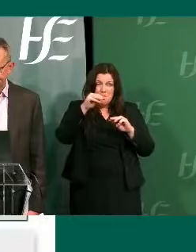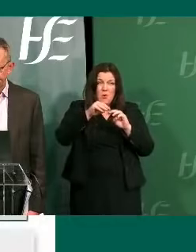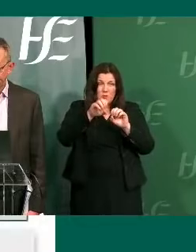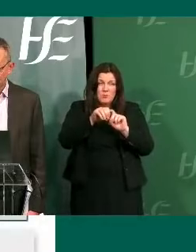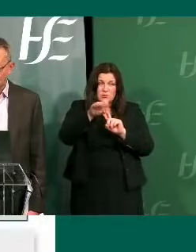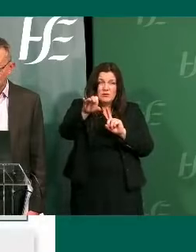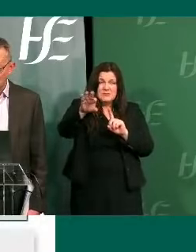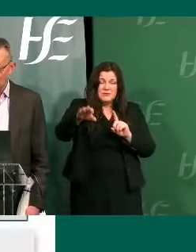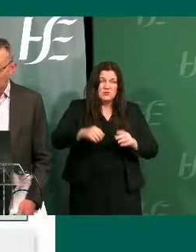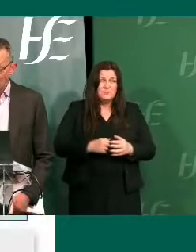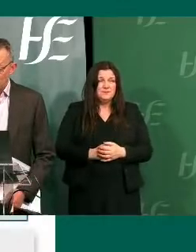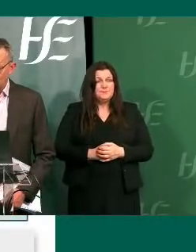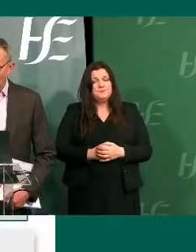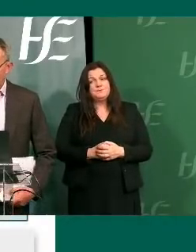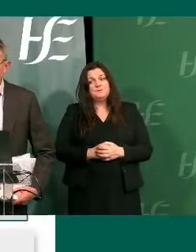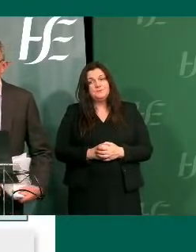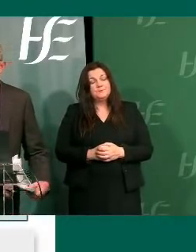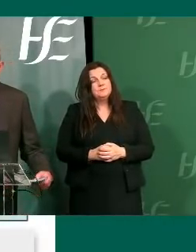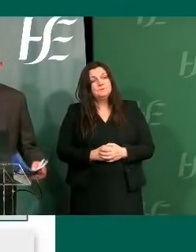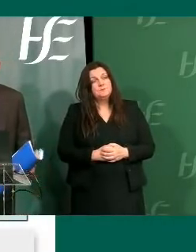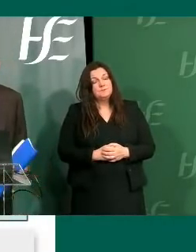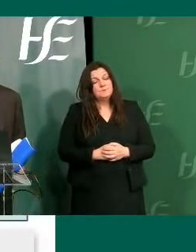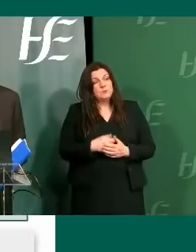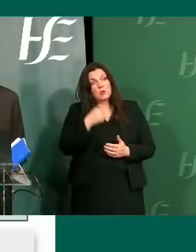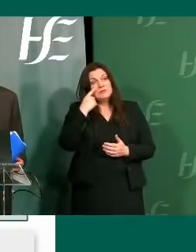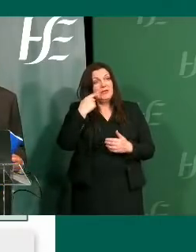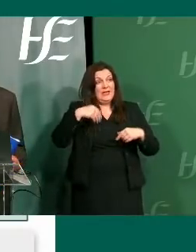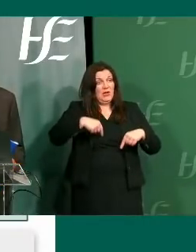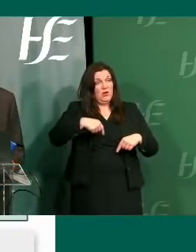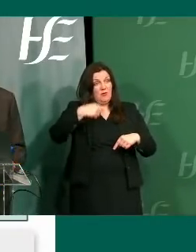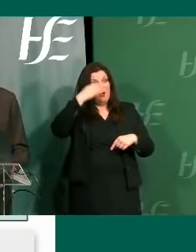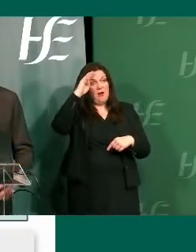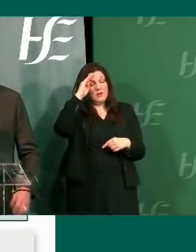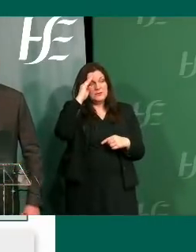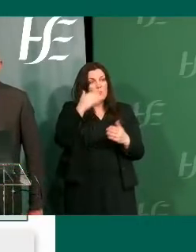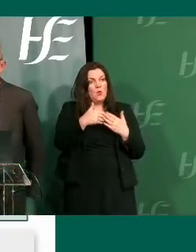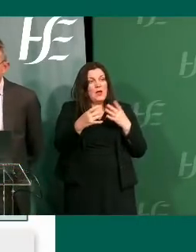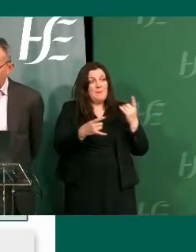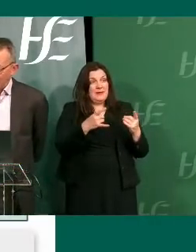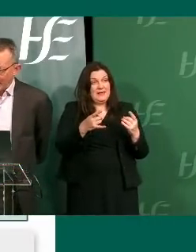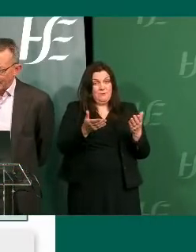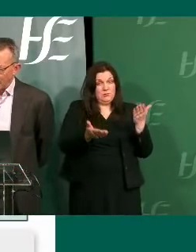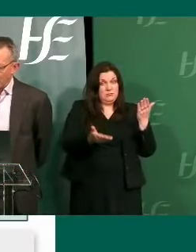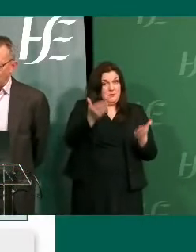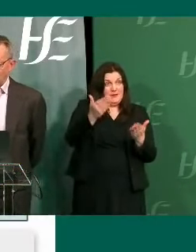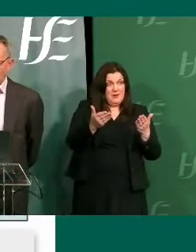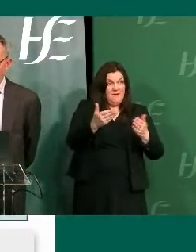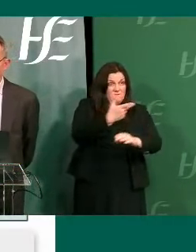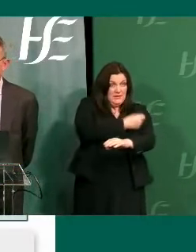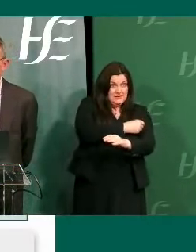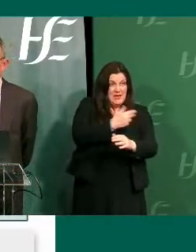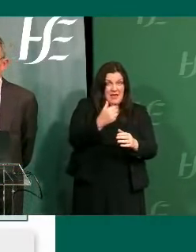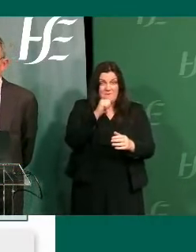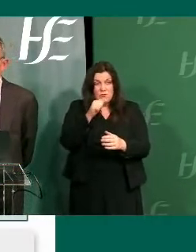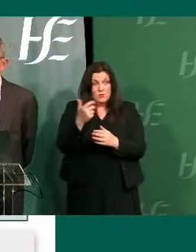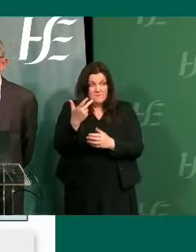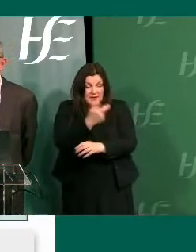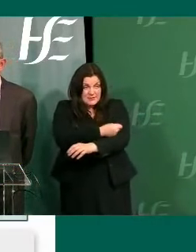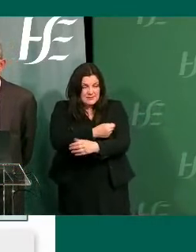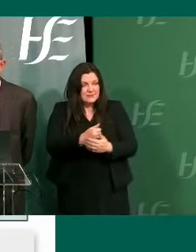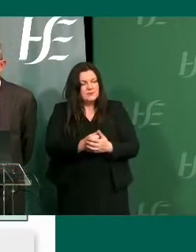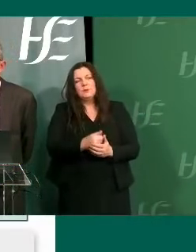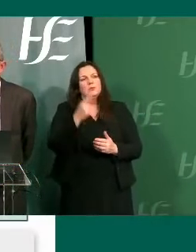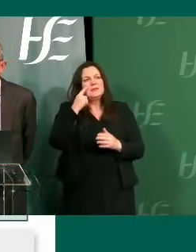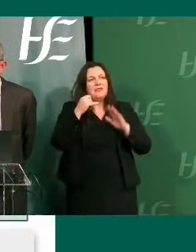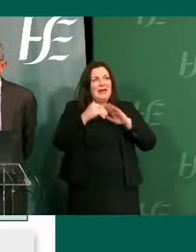countries. So looking to Ireland to go again to the unvaccinated population, if you look at the experience